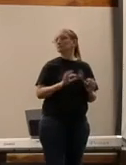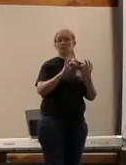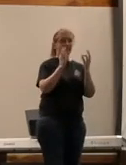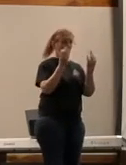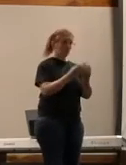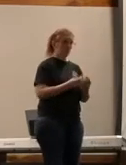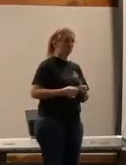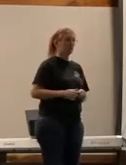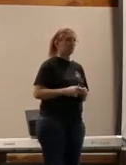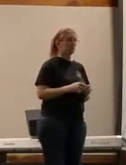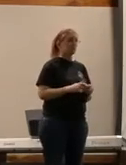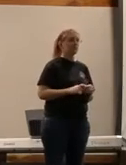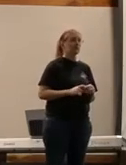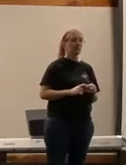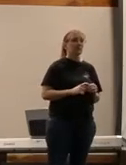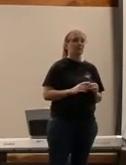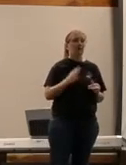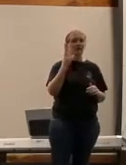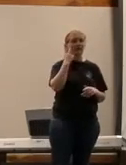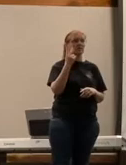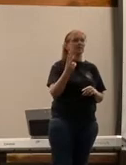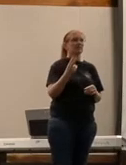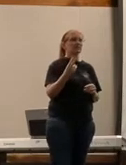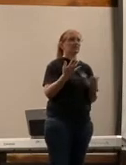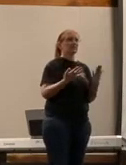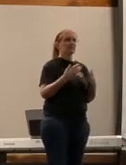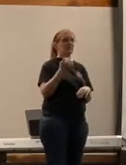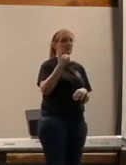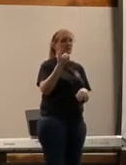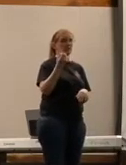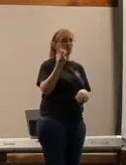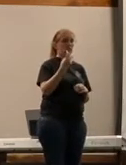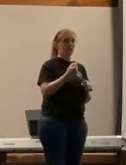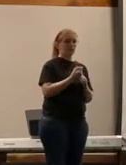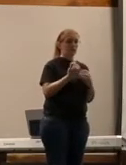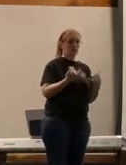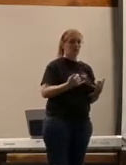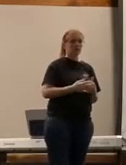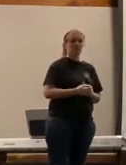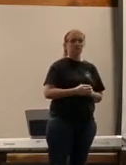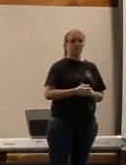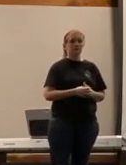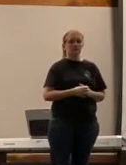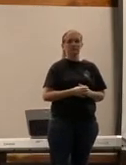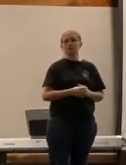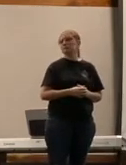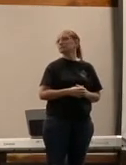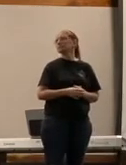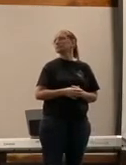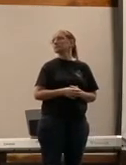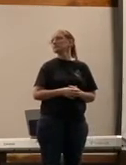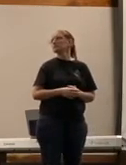Family, I haven't seen him in maybe 10, 12 years now.